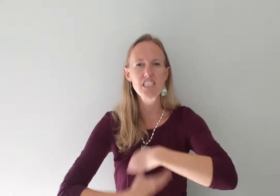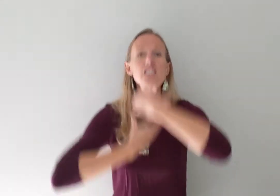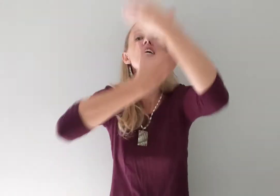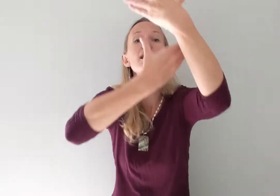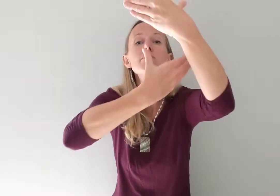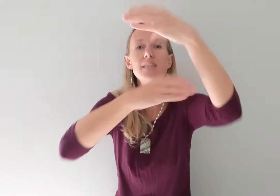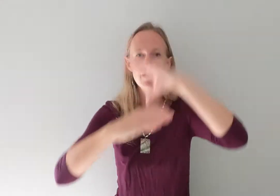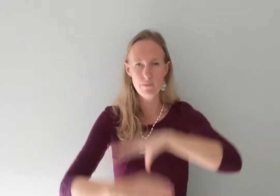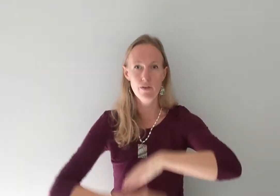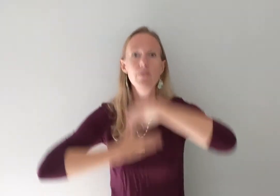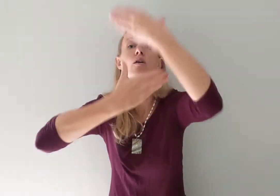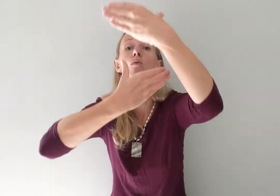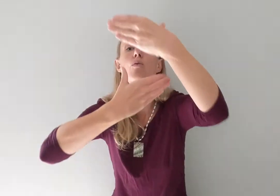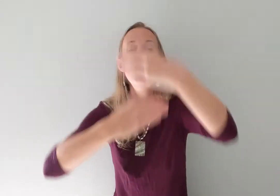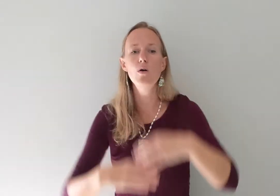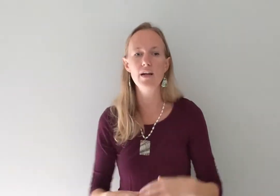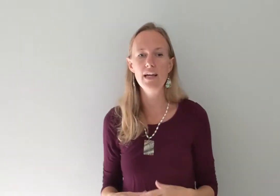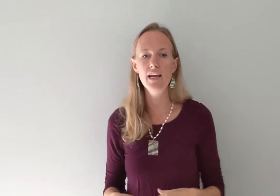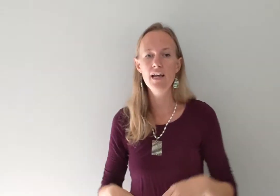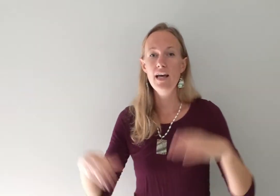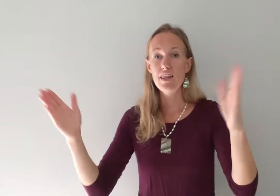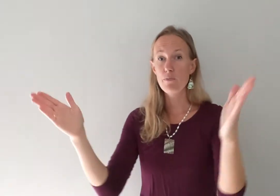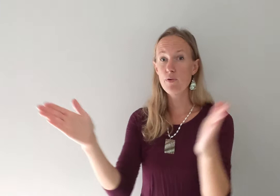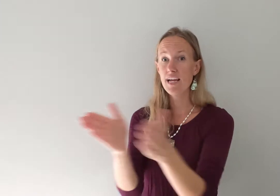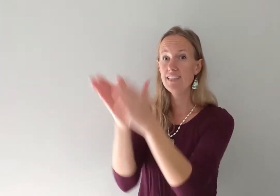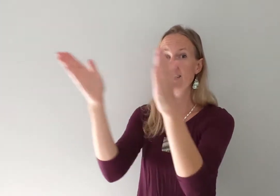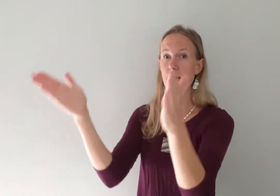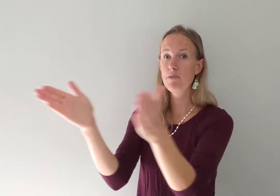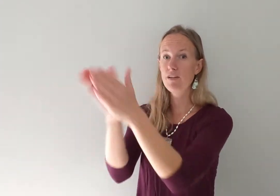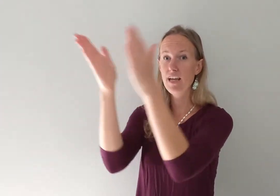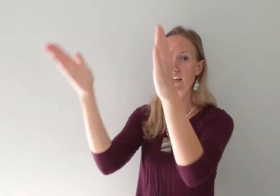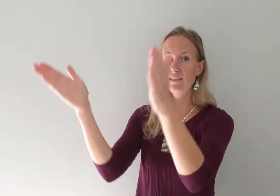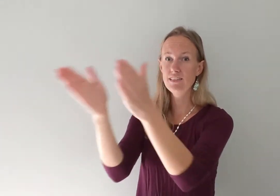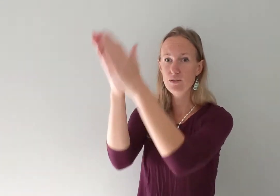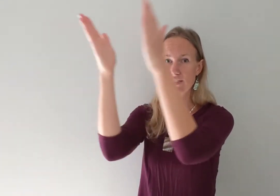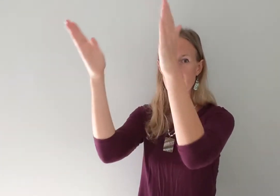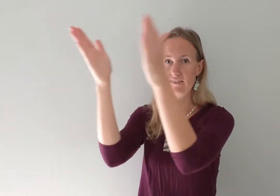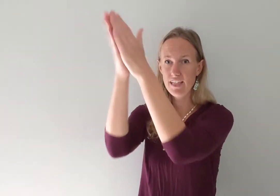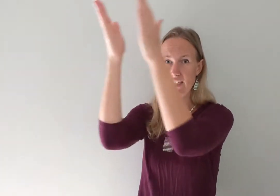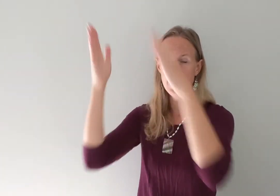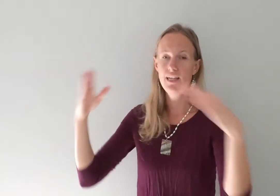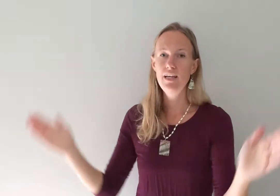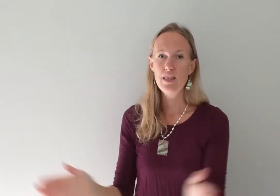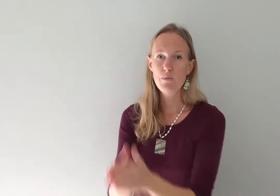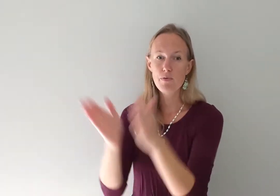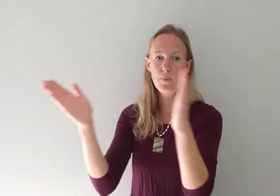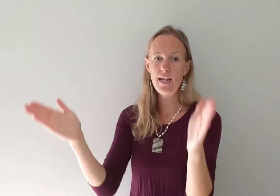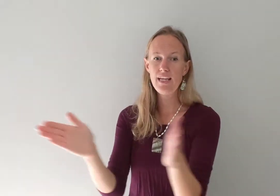just comes out of your mouth. Roaring. The praise, clapping your hands towards heaven. The